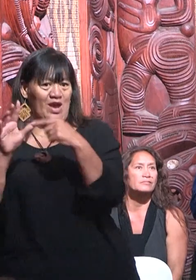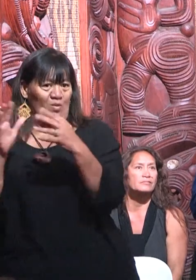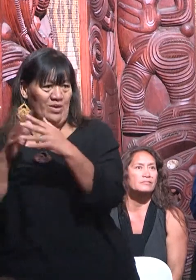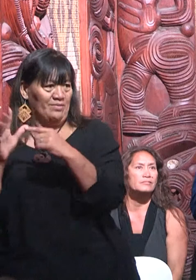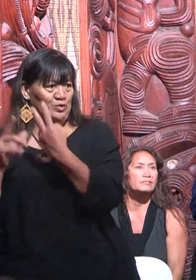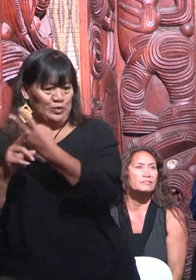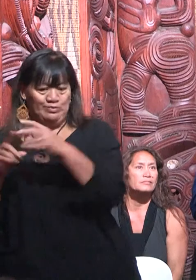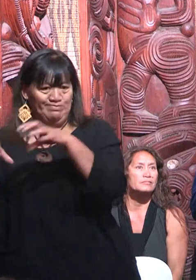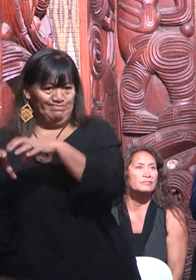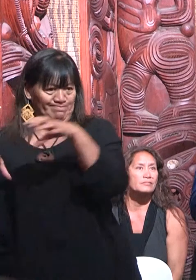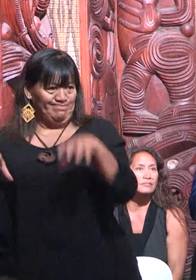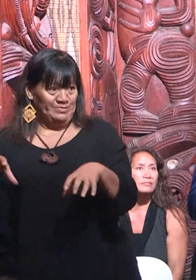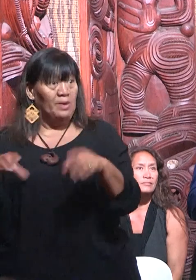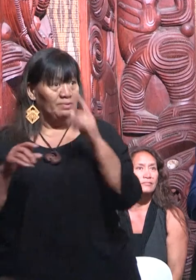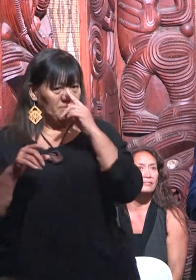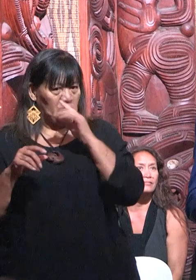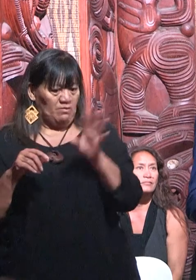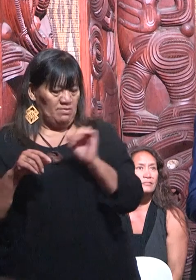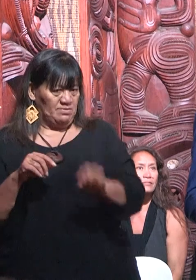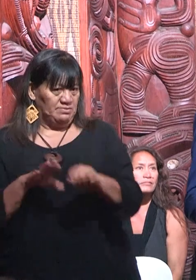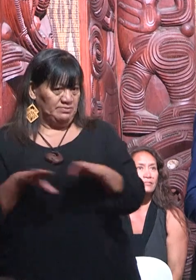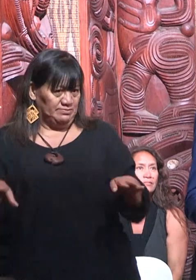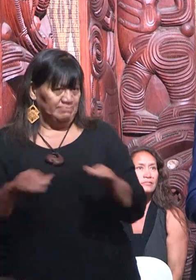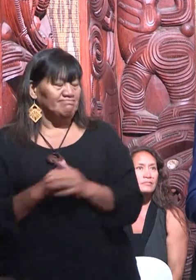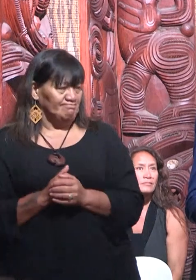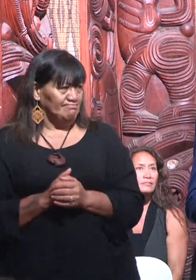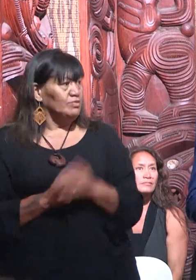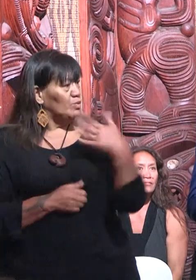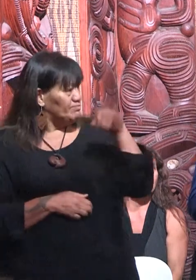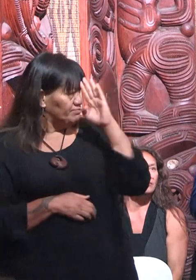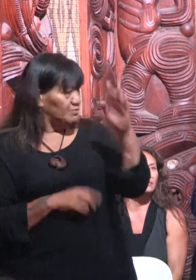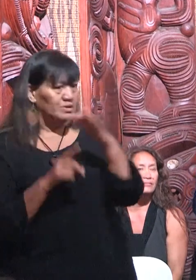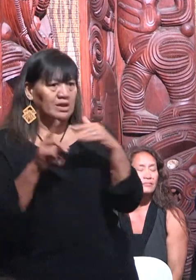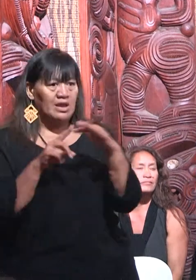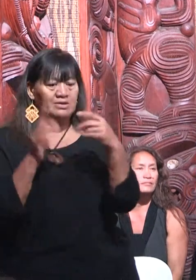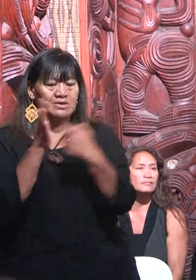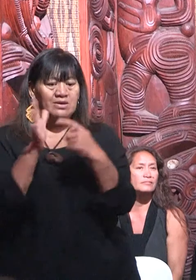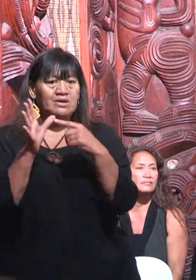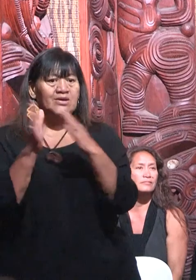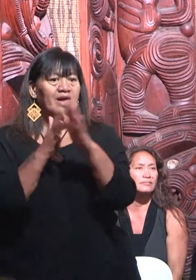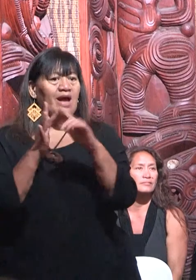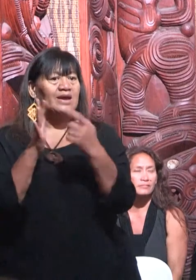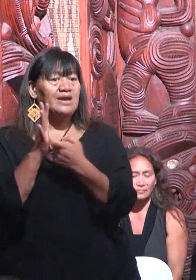are the tangata whenua here, and I acknowledge Ngāti Rahiri, Ngāti Kawa.